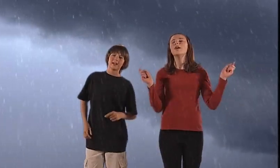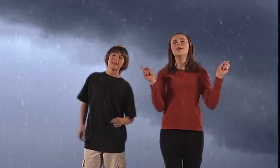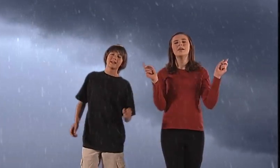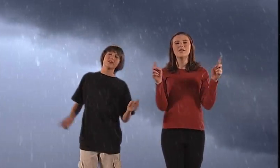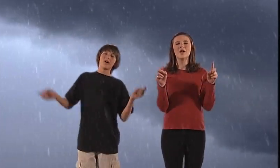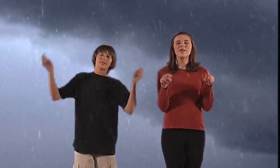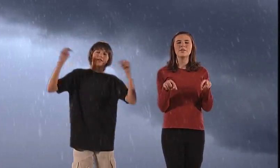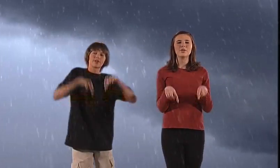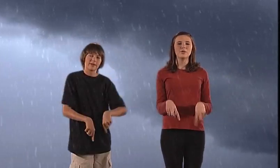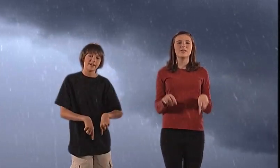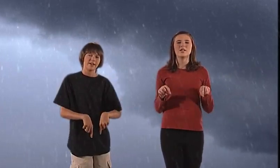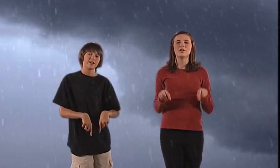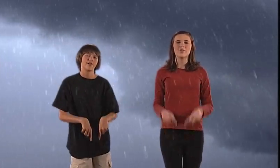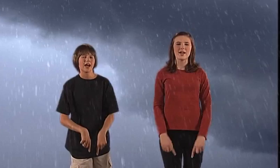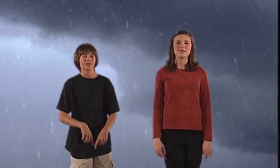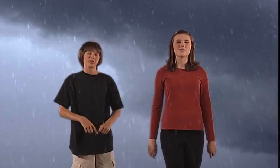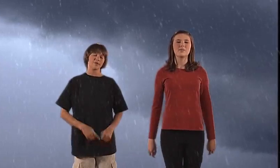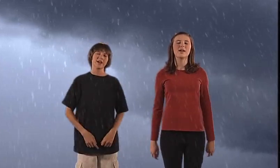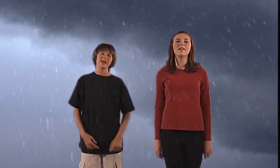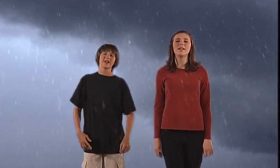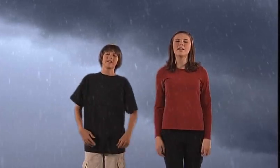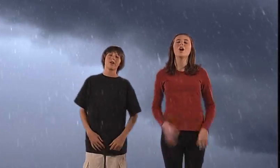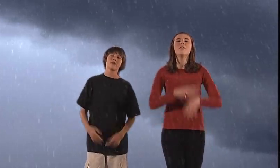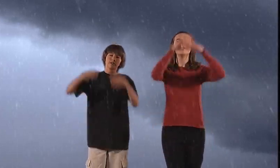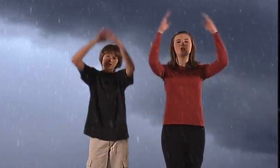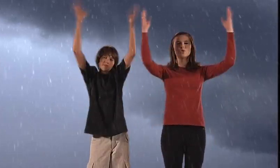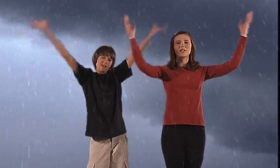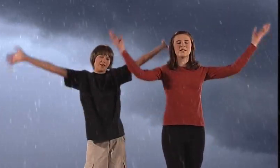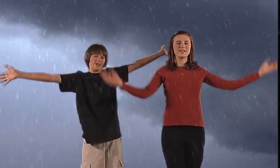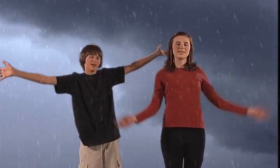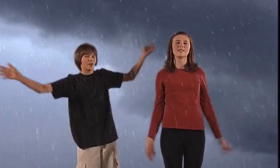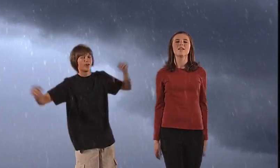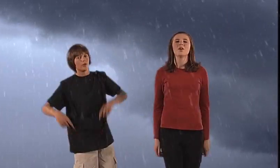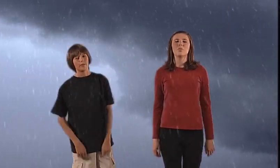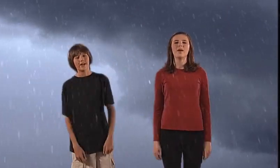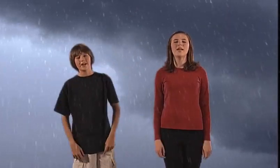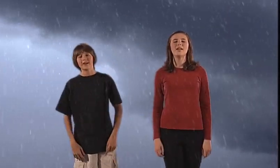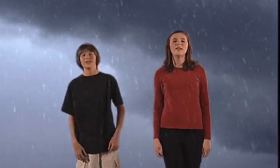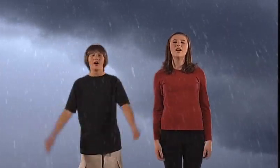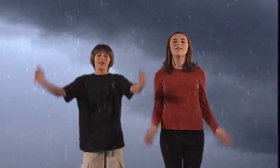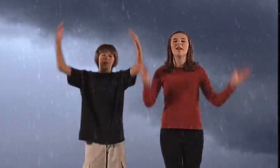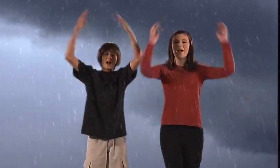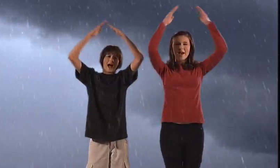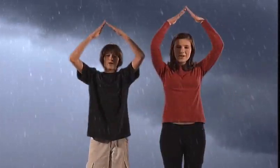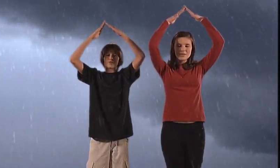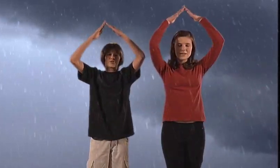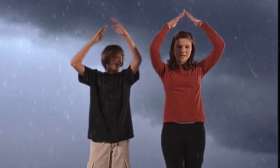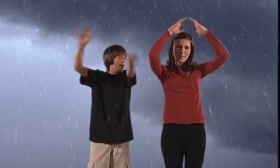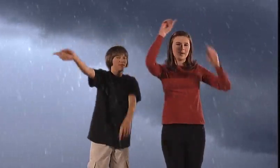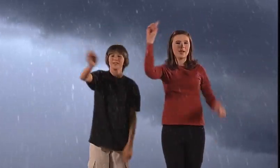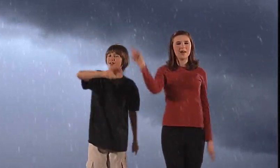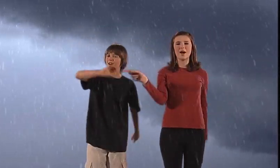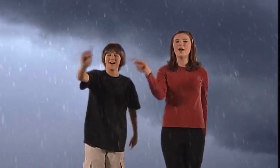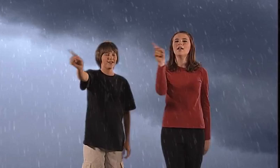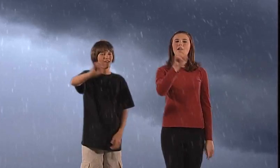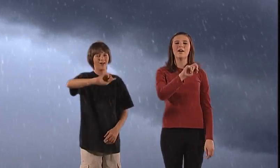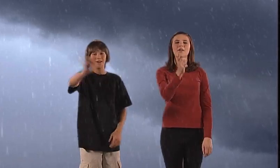Rain on the green grass, rain on the tree. Rain on the housetops, but not on